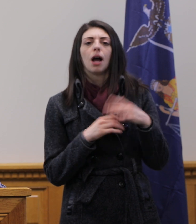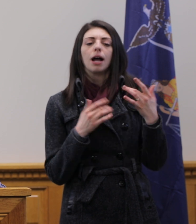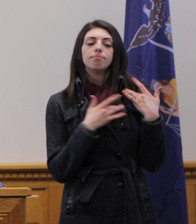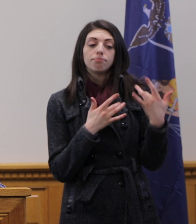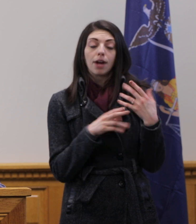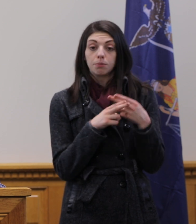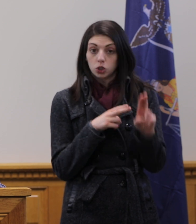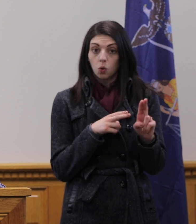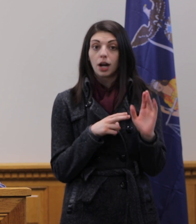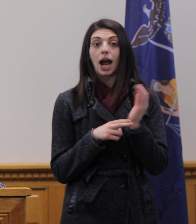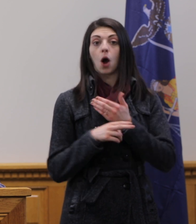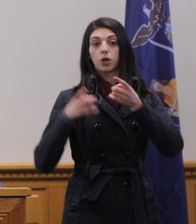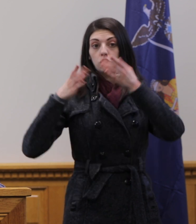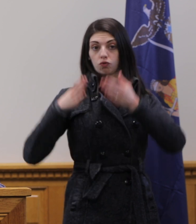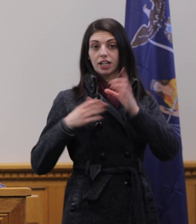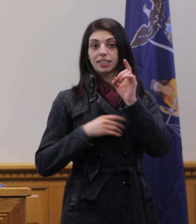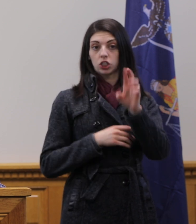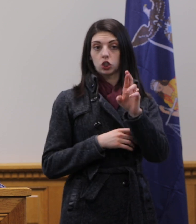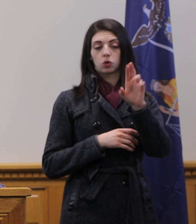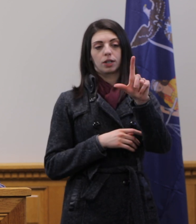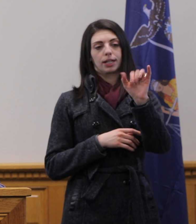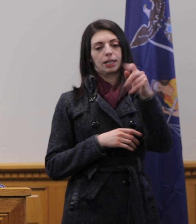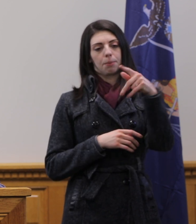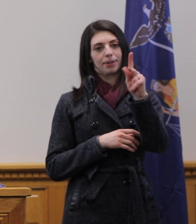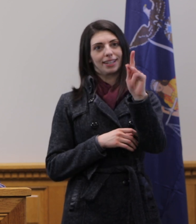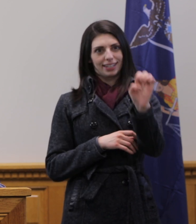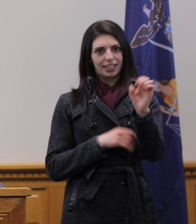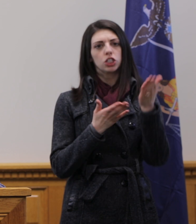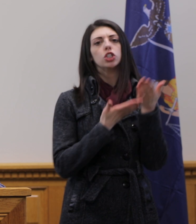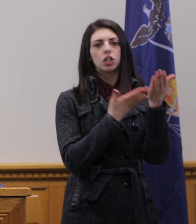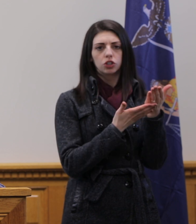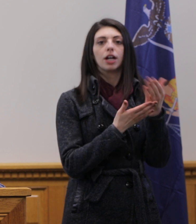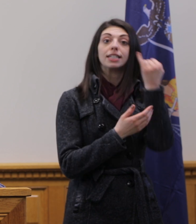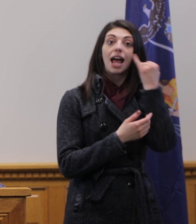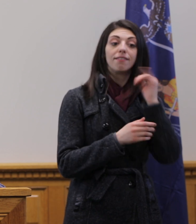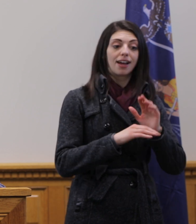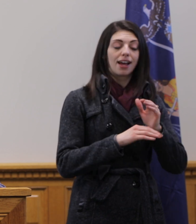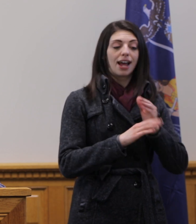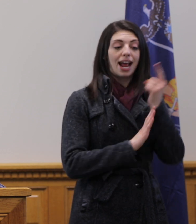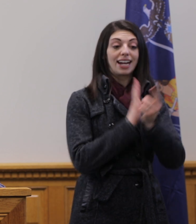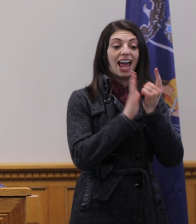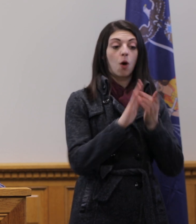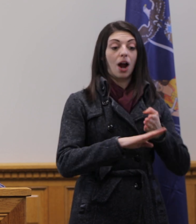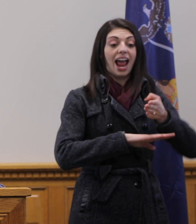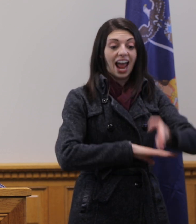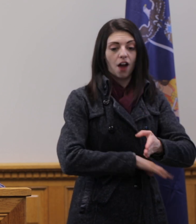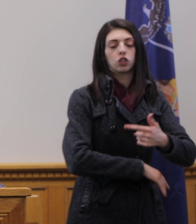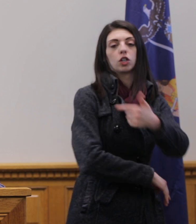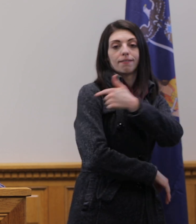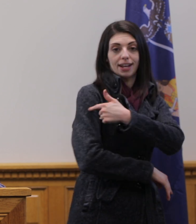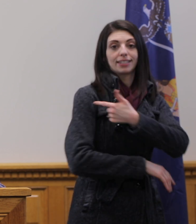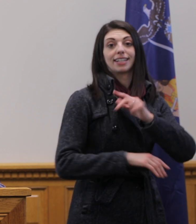brief, our medical director, Dr. Lipke, suggests that people take Tylenol or Motrin an hour after receiving the second dose